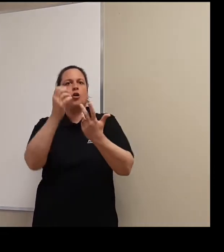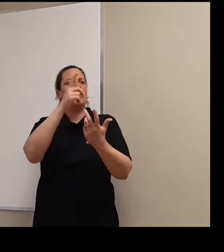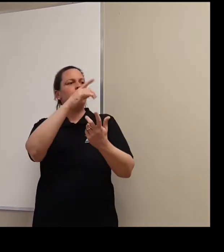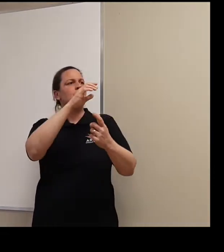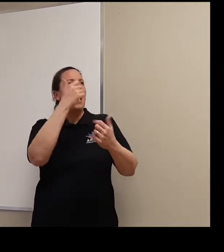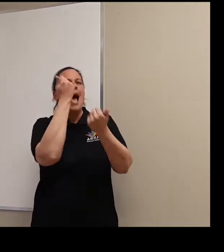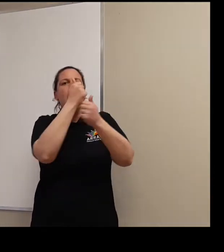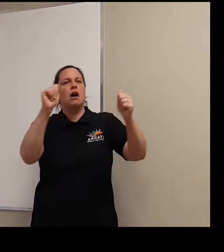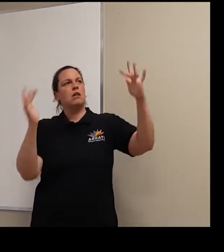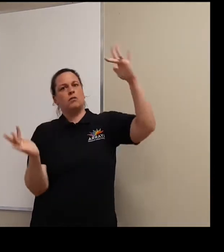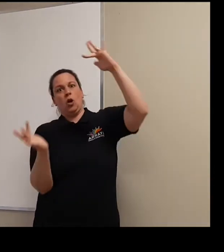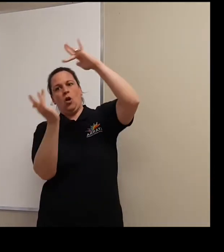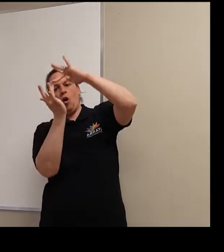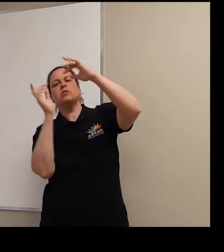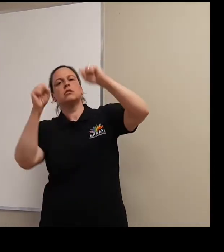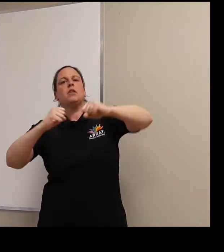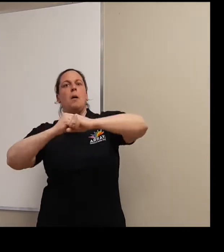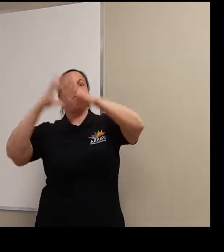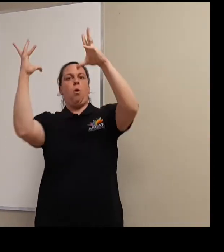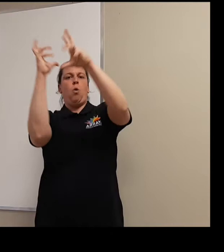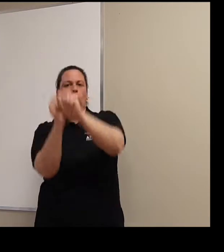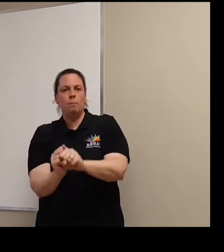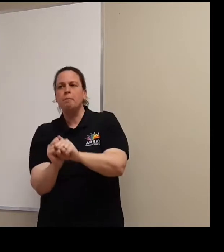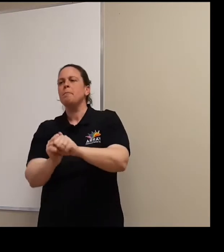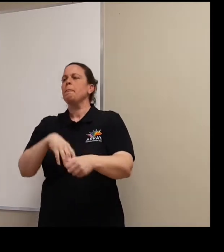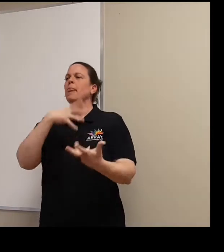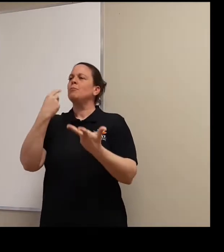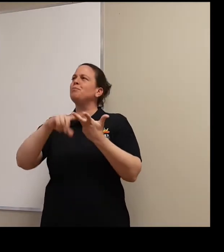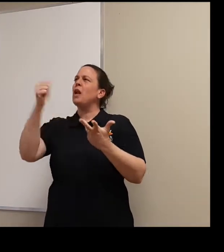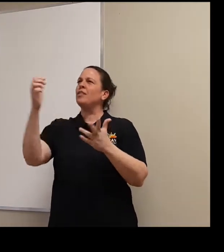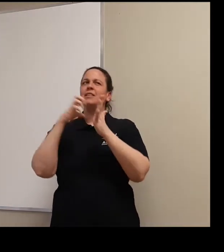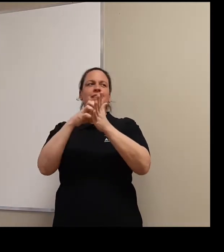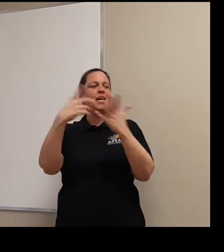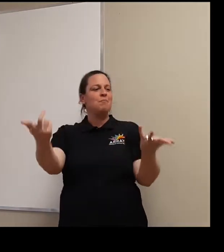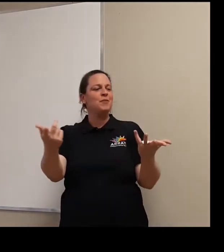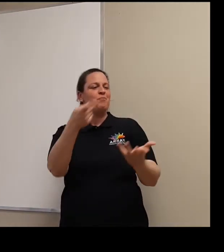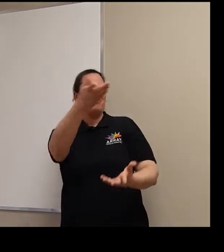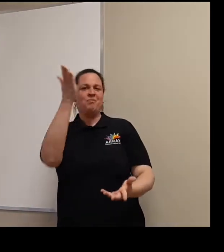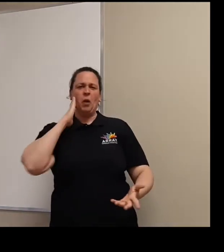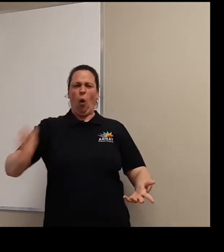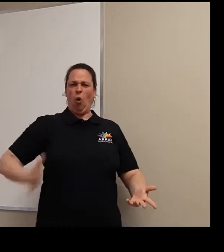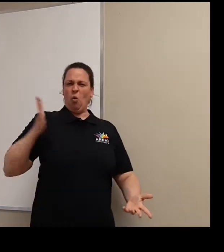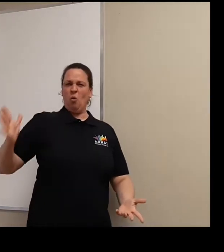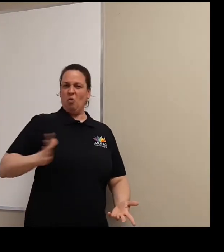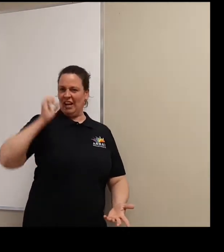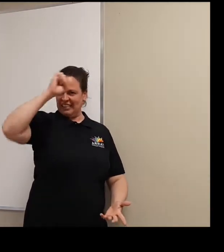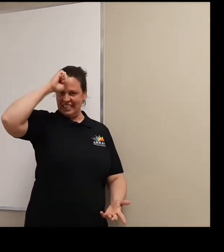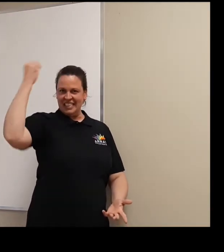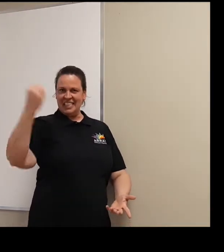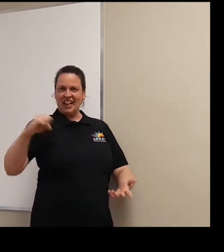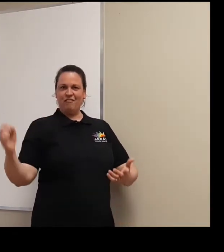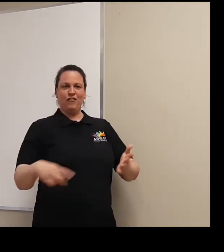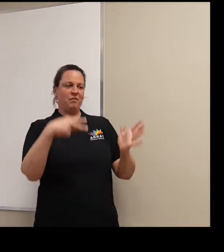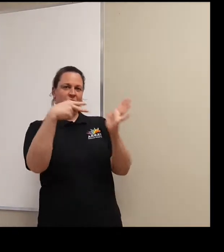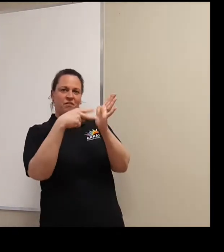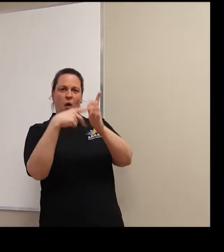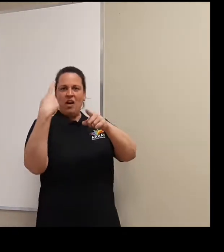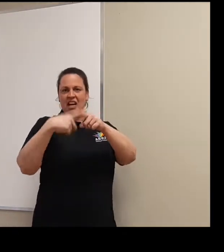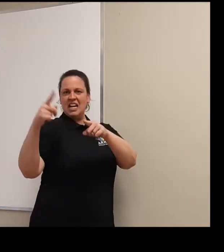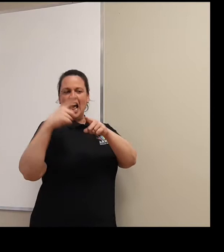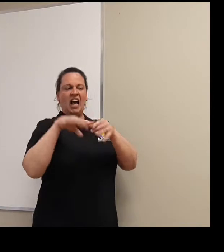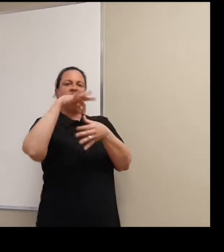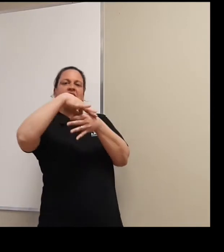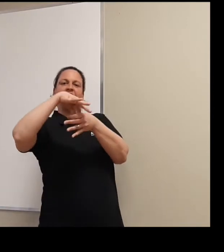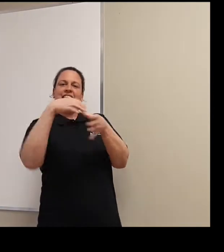drink it, it could kill you. If that same chemical comes into contact with fire or other types of chemicals, it can cause that